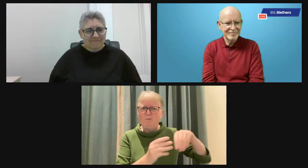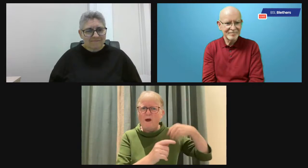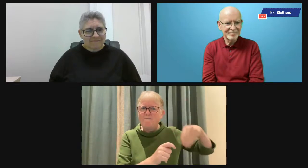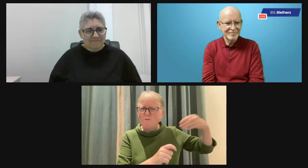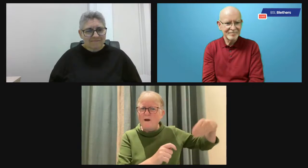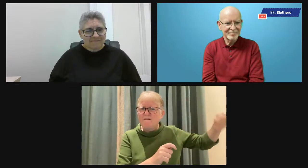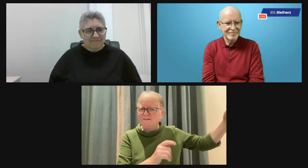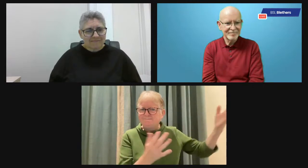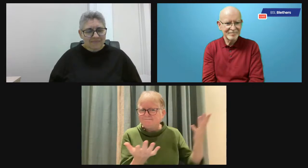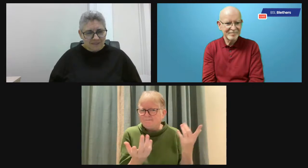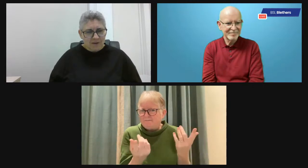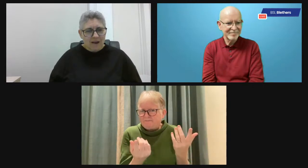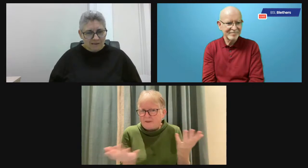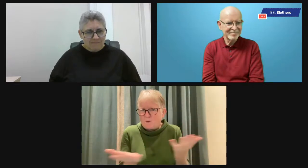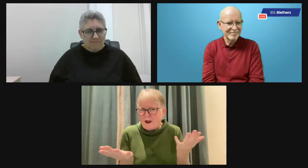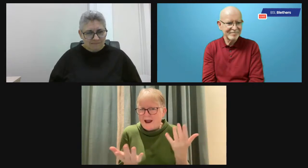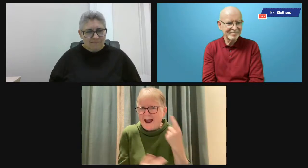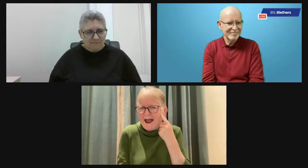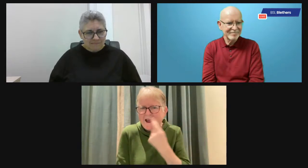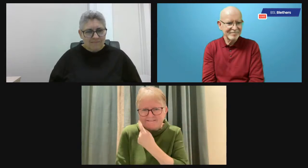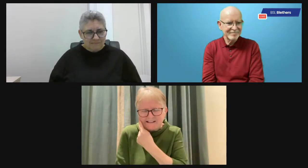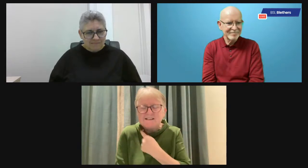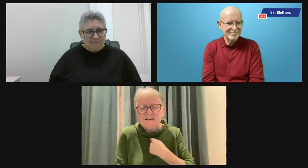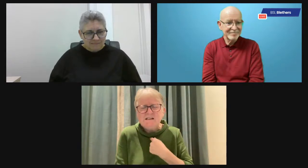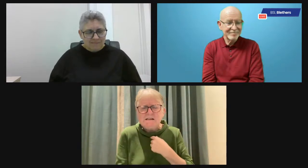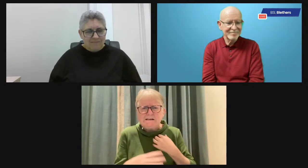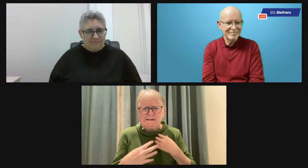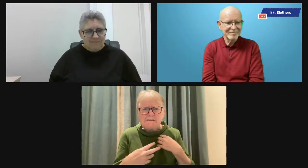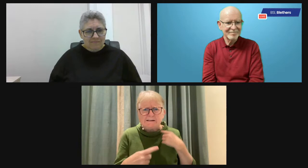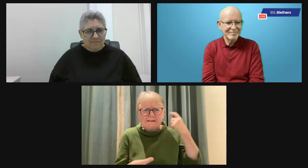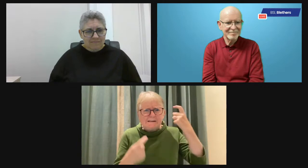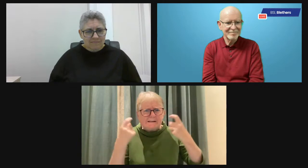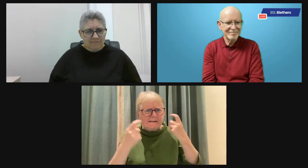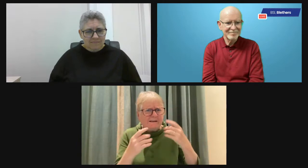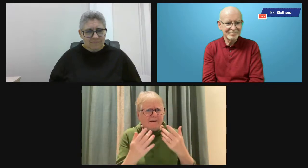evidence, documentation, rather than just a